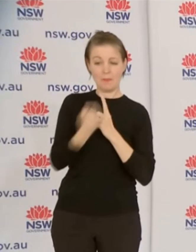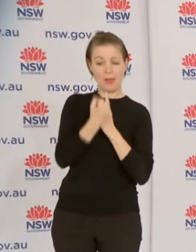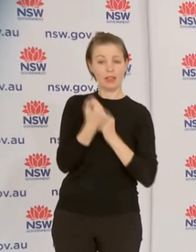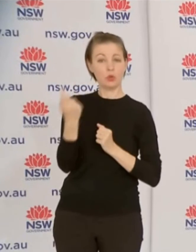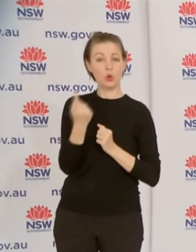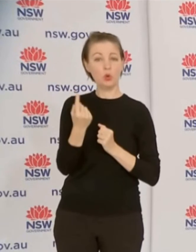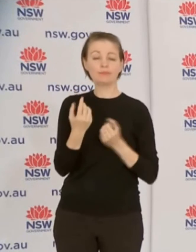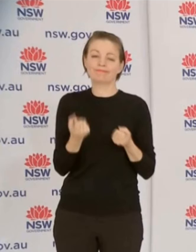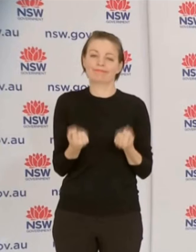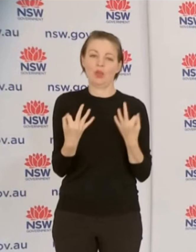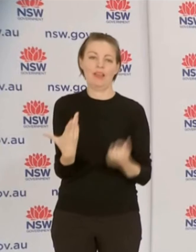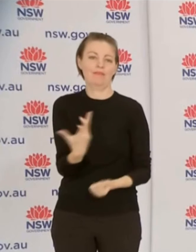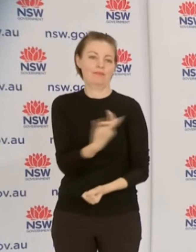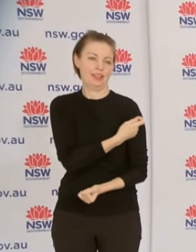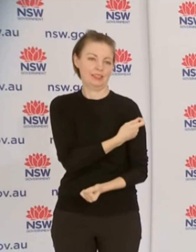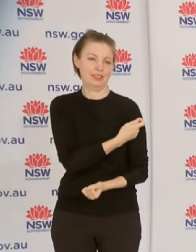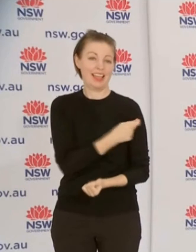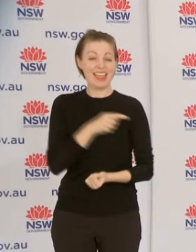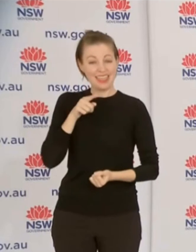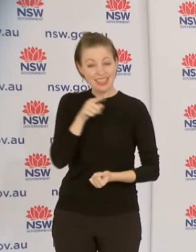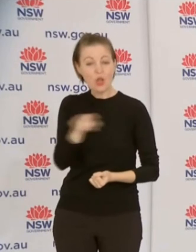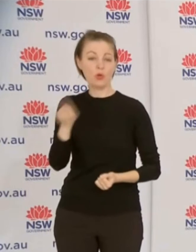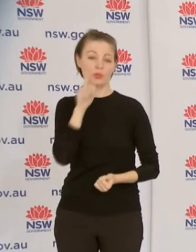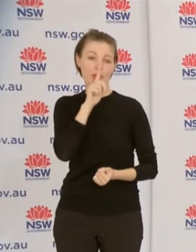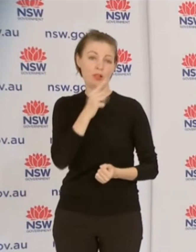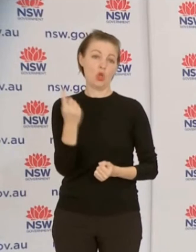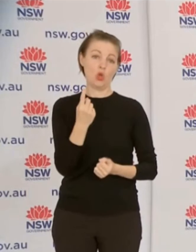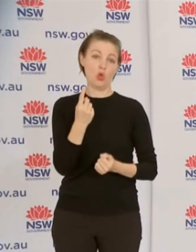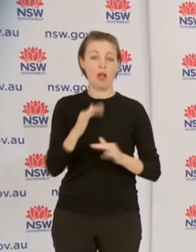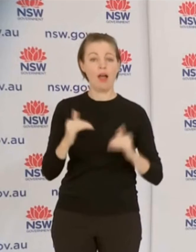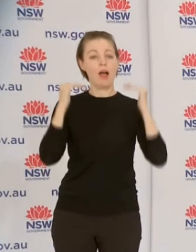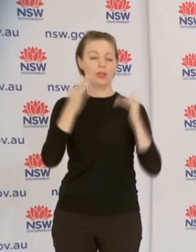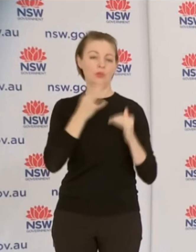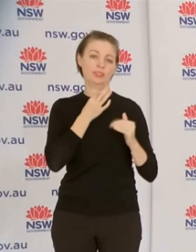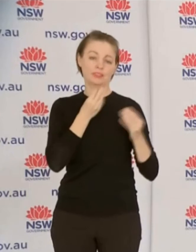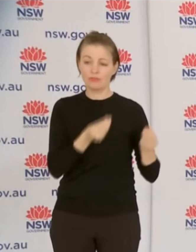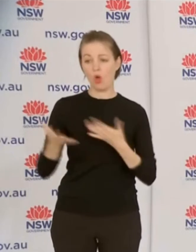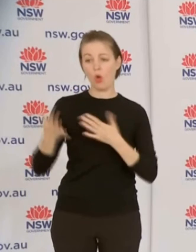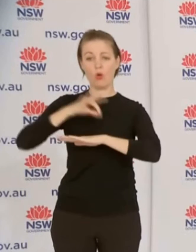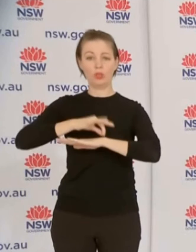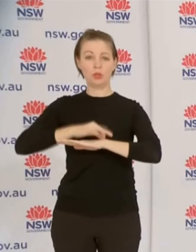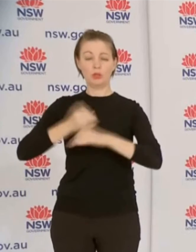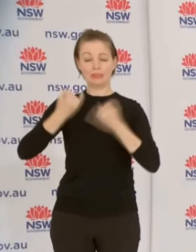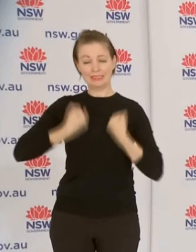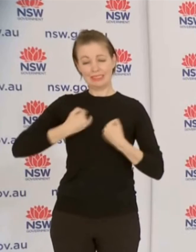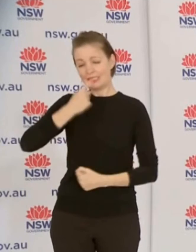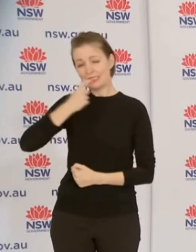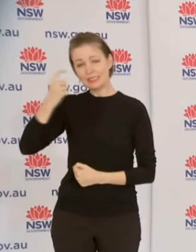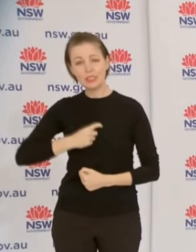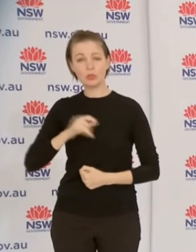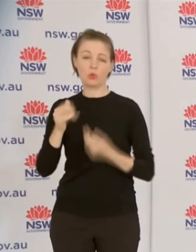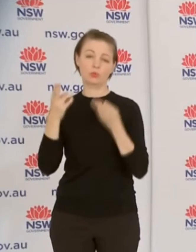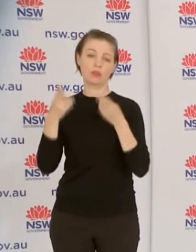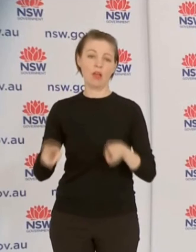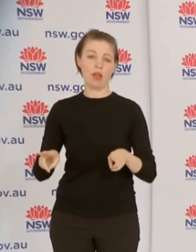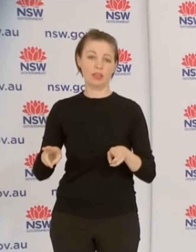hospitalised or horribly die, often there are other conditions associated with that. So let's be very clear. The evidence is quite